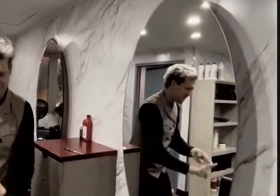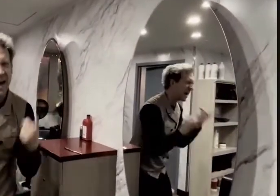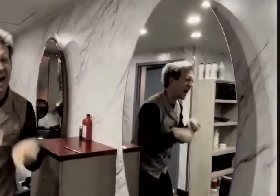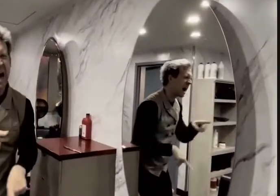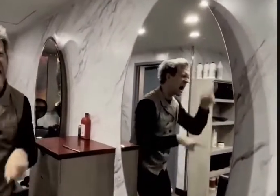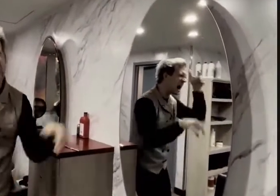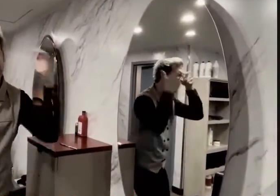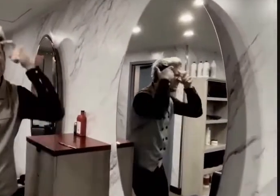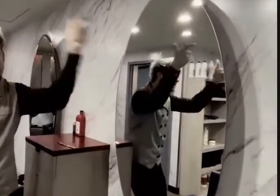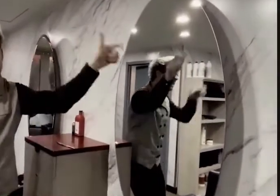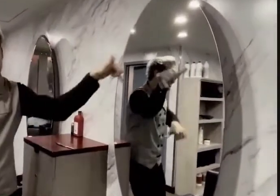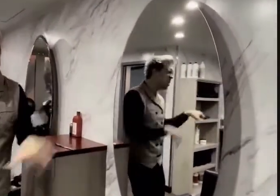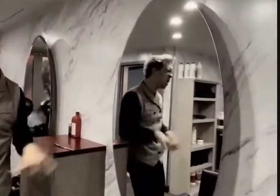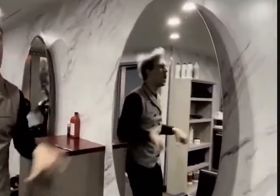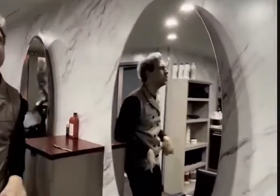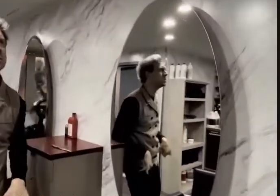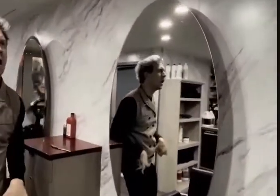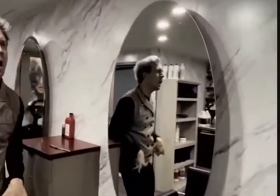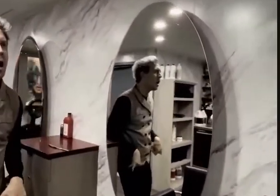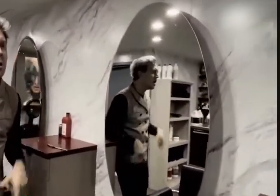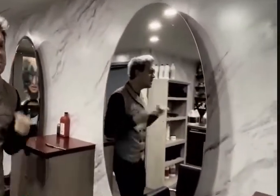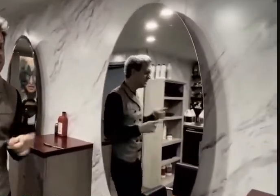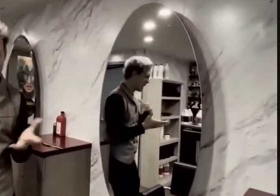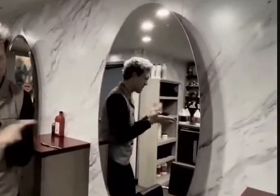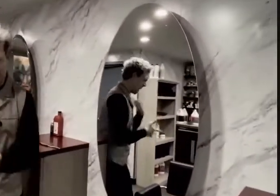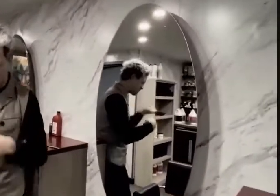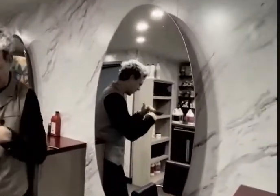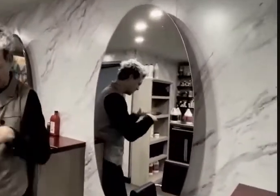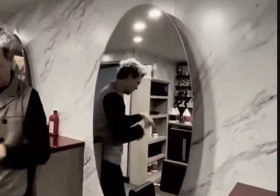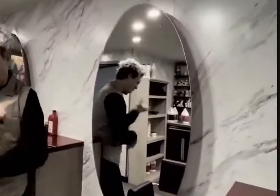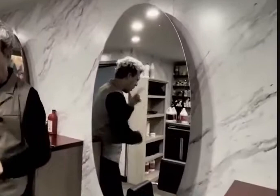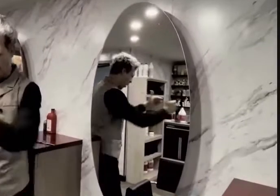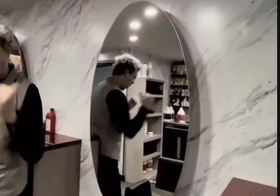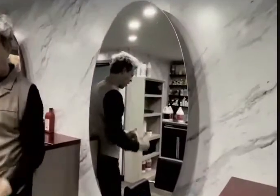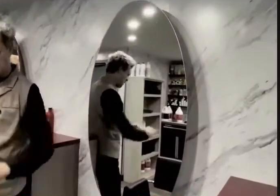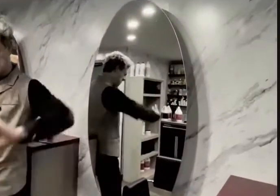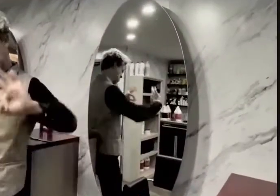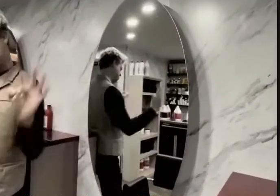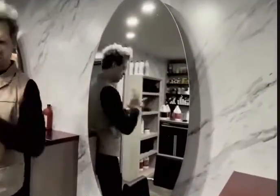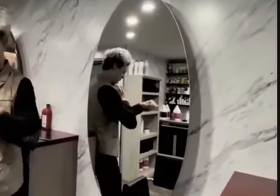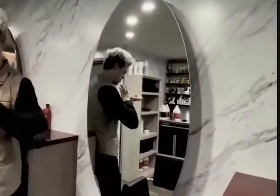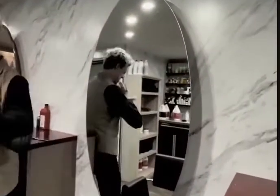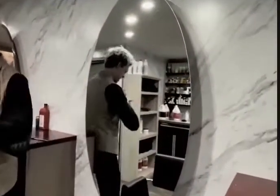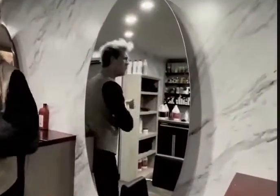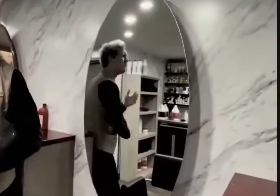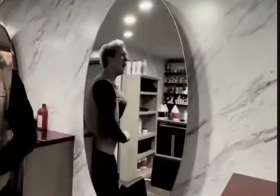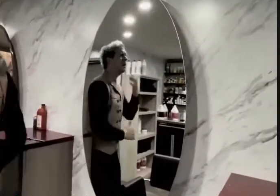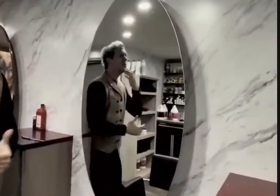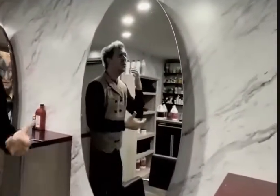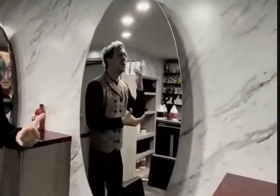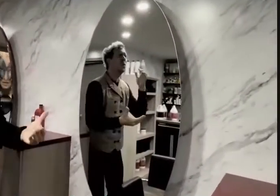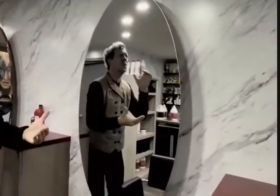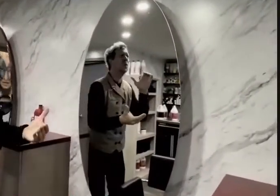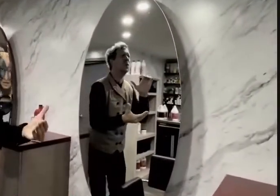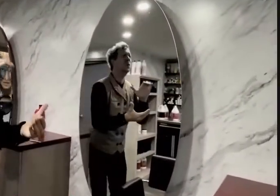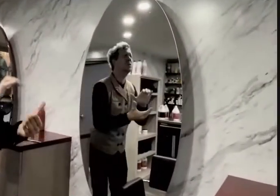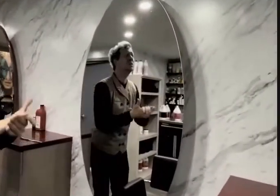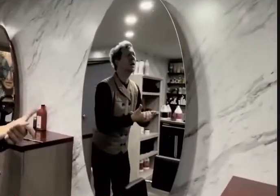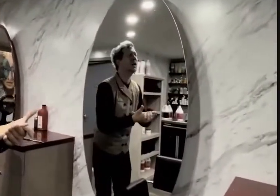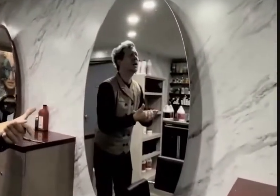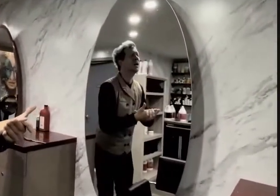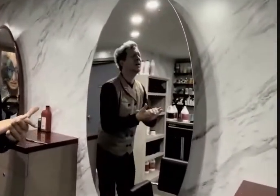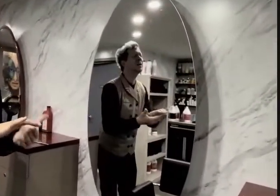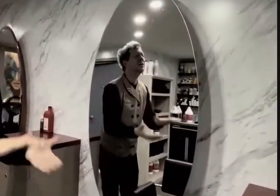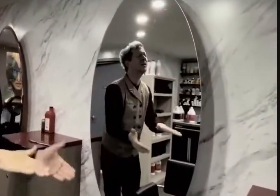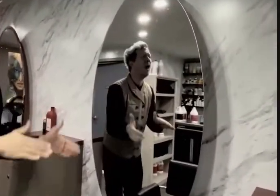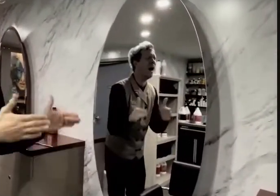Get him back, even as he gloats. In the meantime, I'll practice on less honorable throats. And